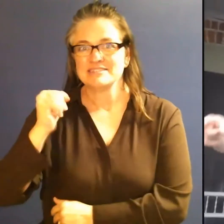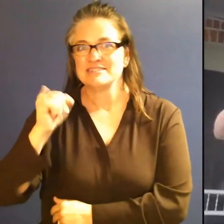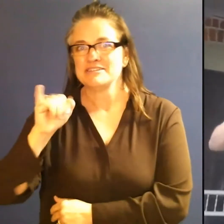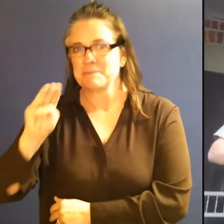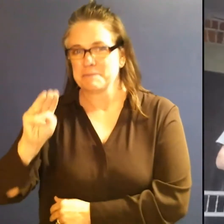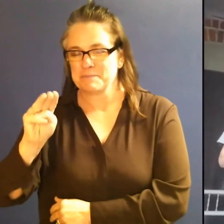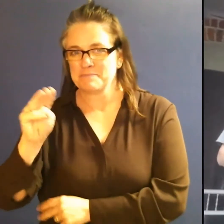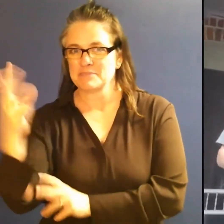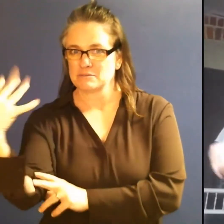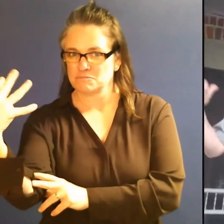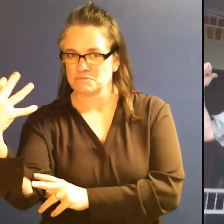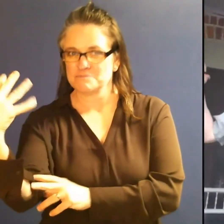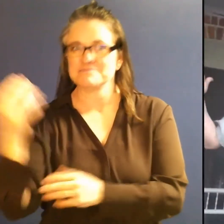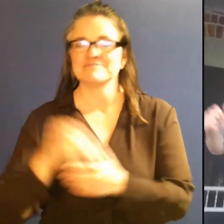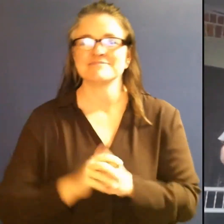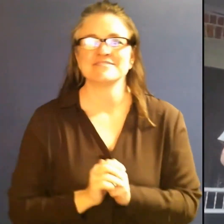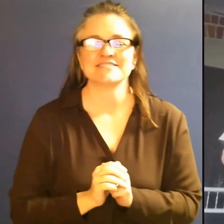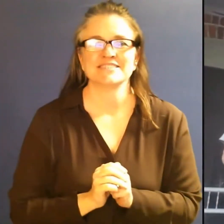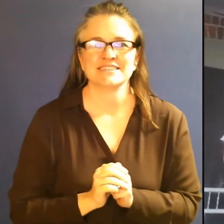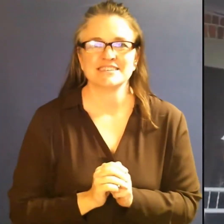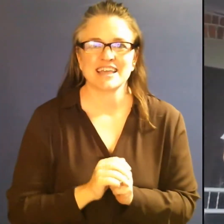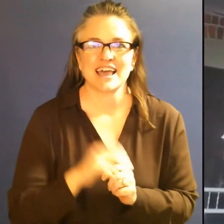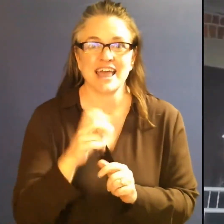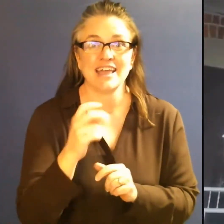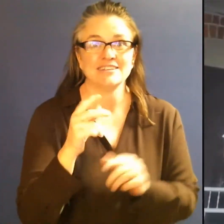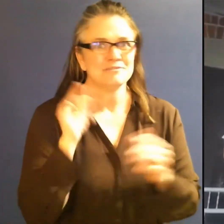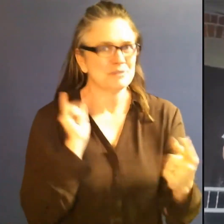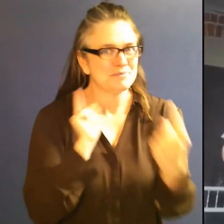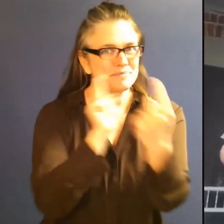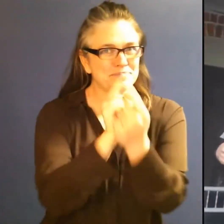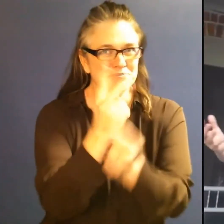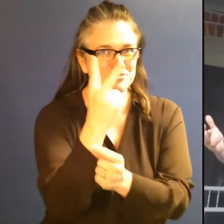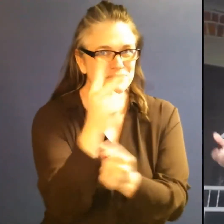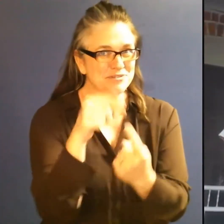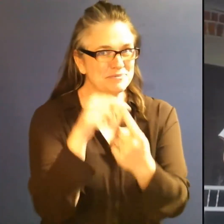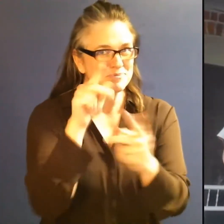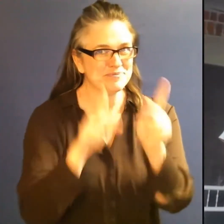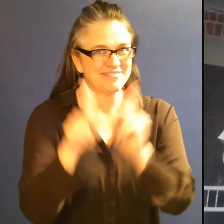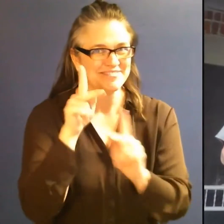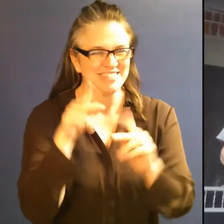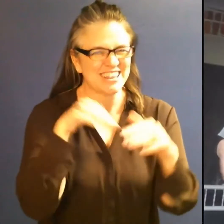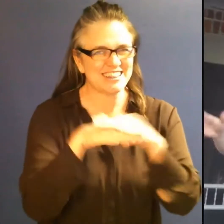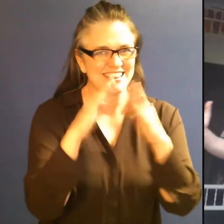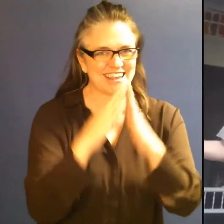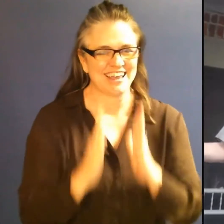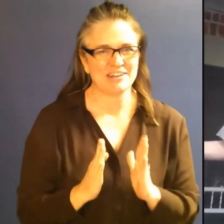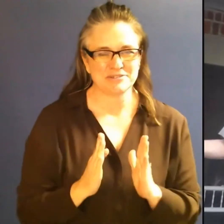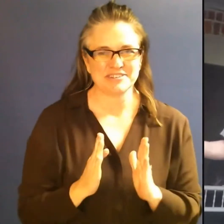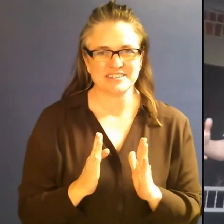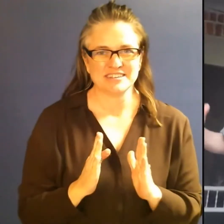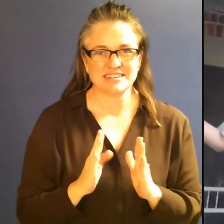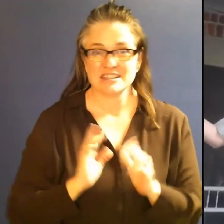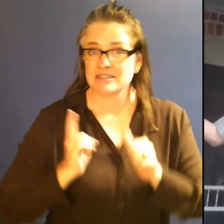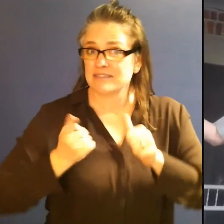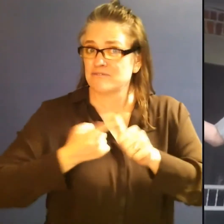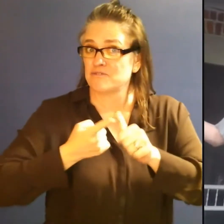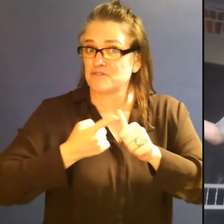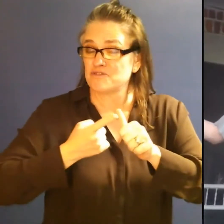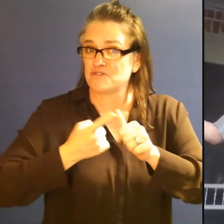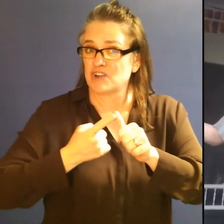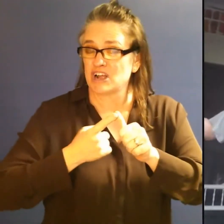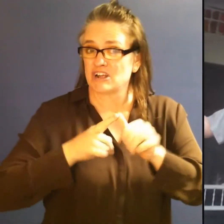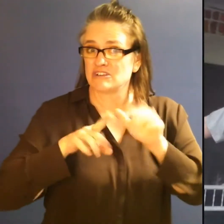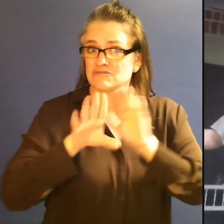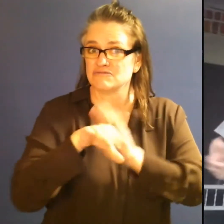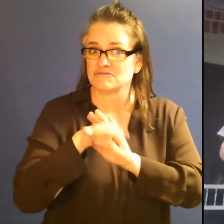here, is helping out with this. And you're going to meet two special folks inside the house. So we started off with the first one was maple